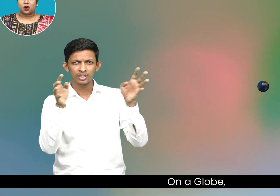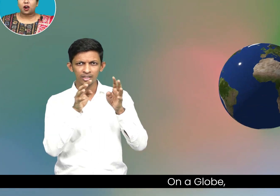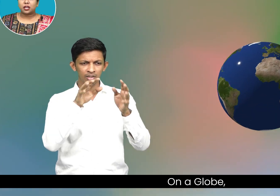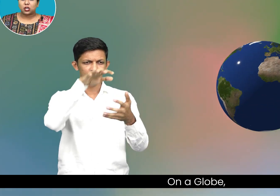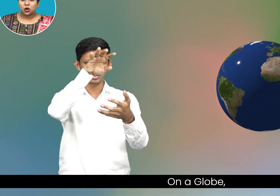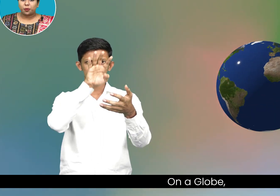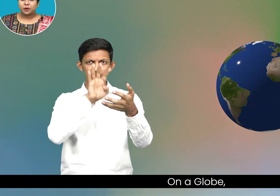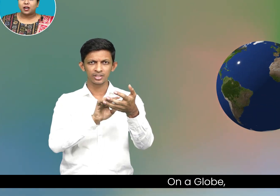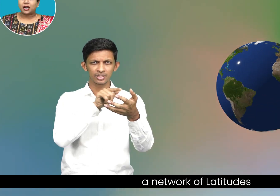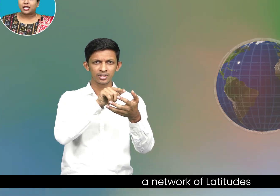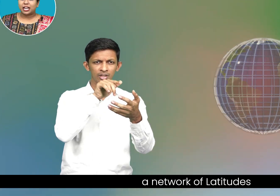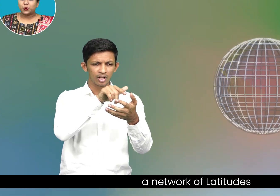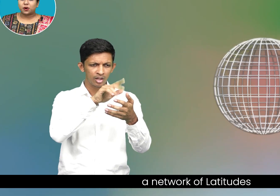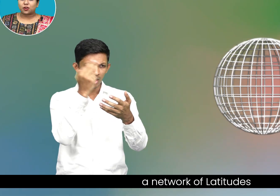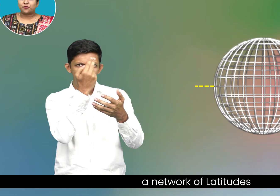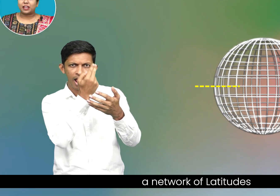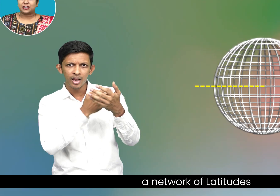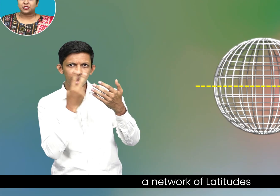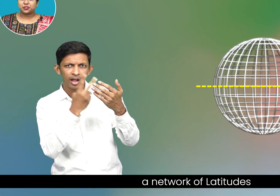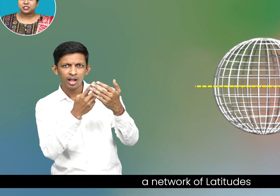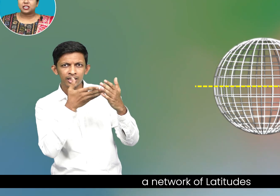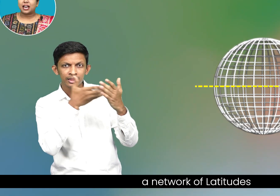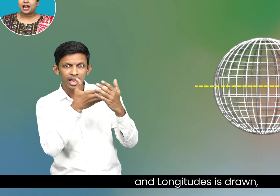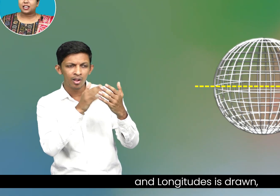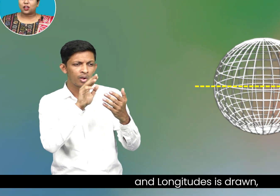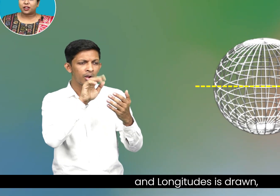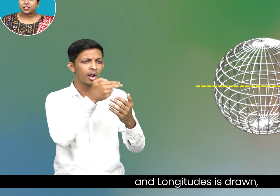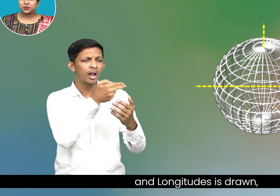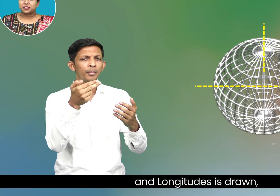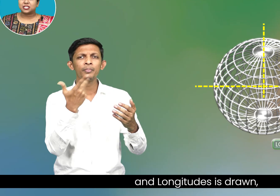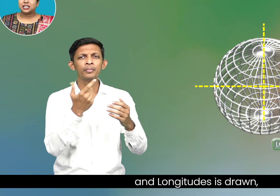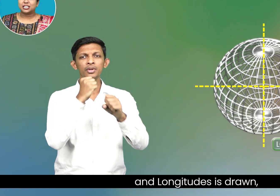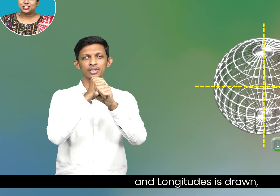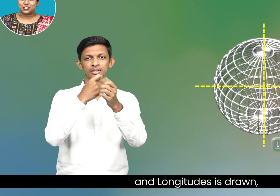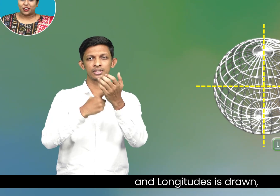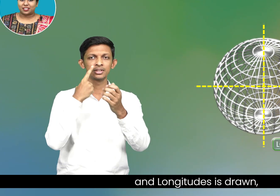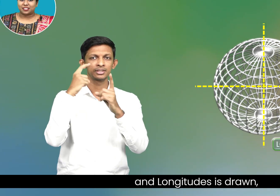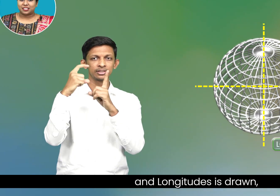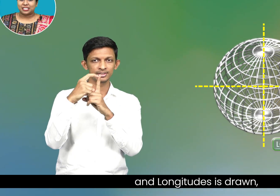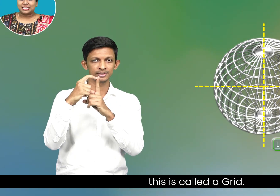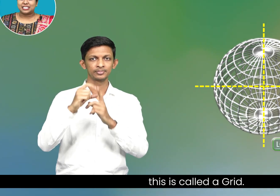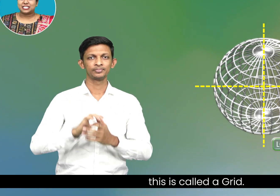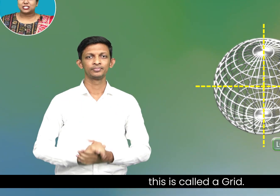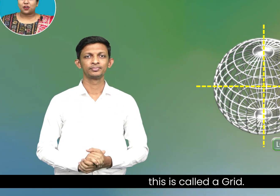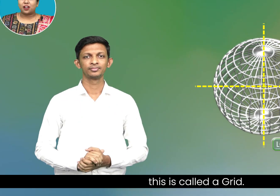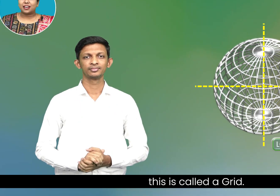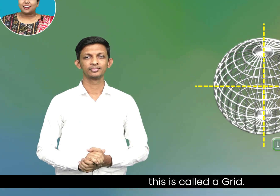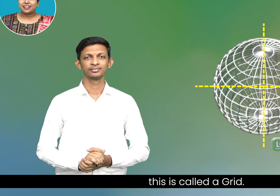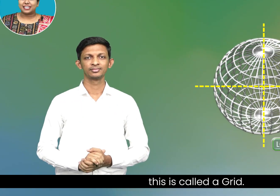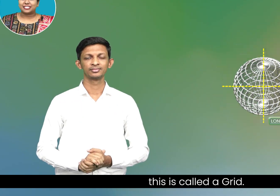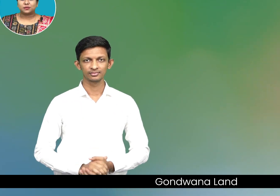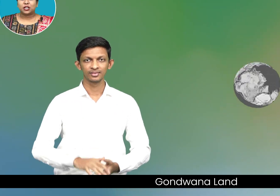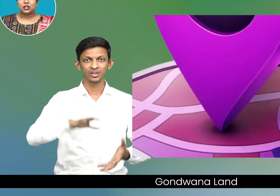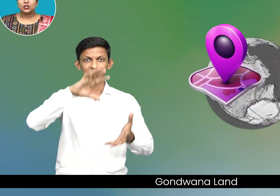On a globe, a network of latitude and longitude is drawn. This is called